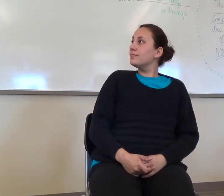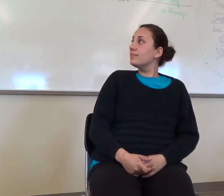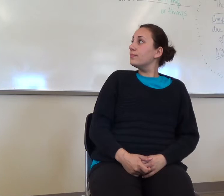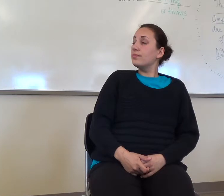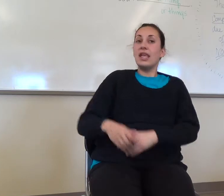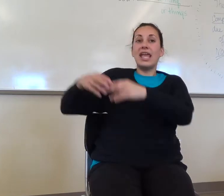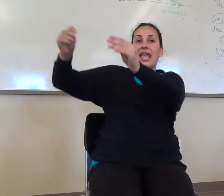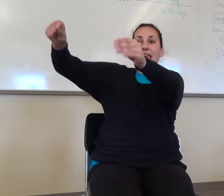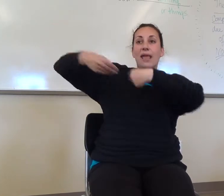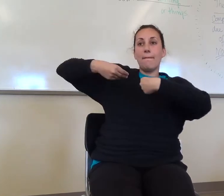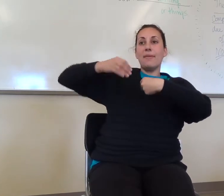Okay.